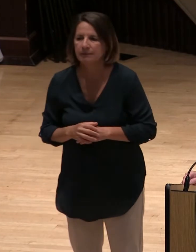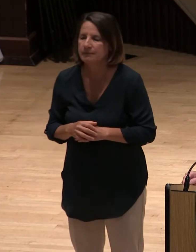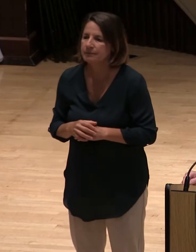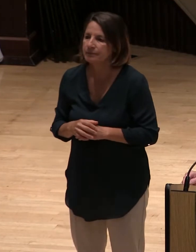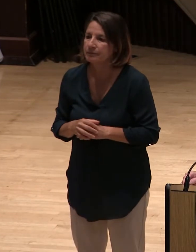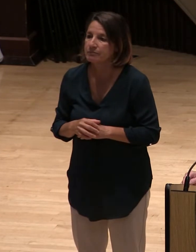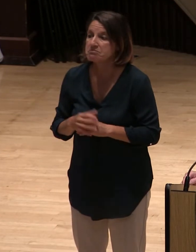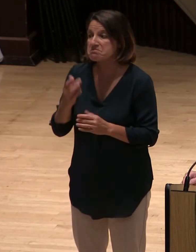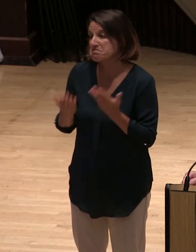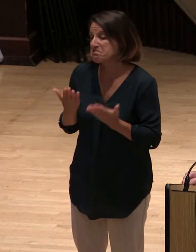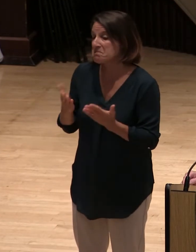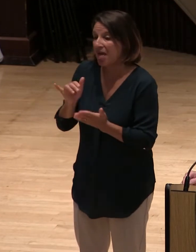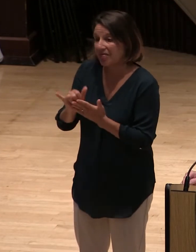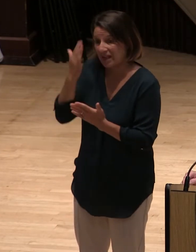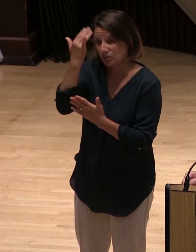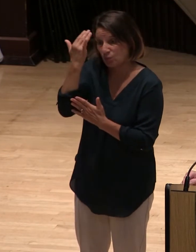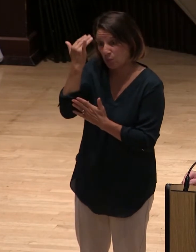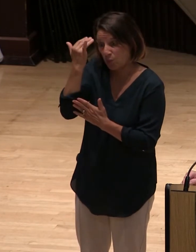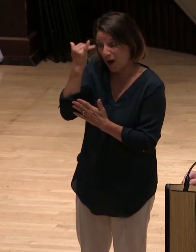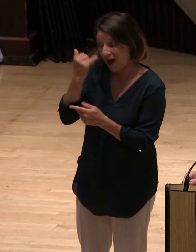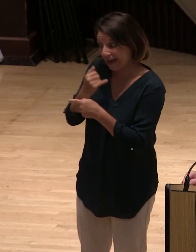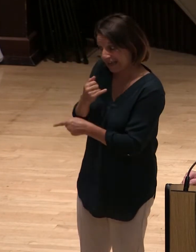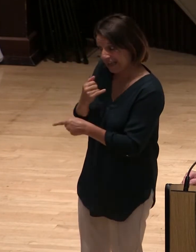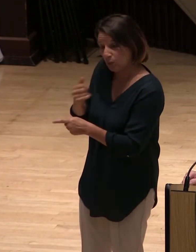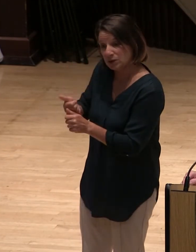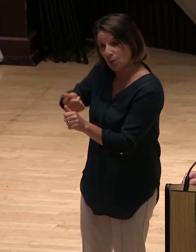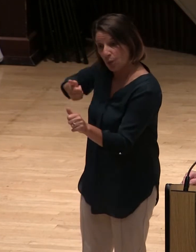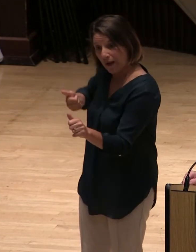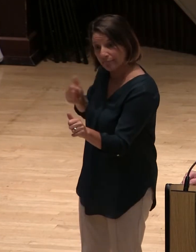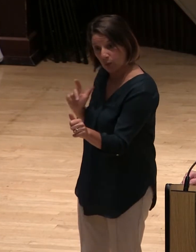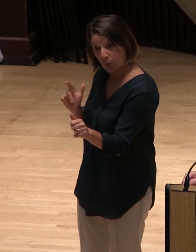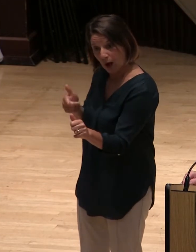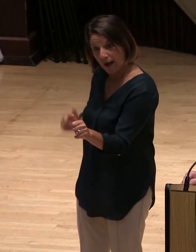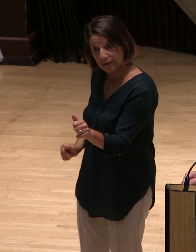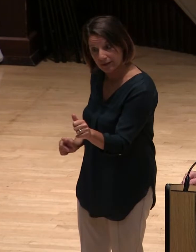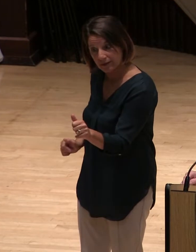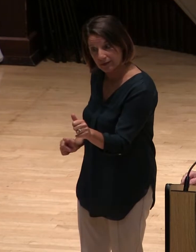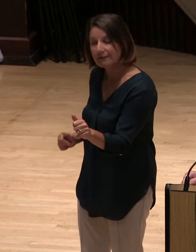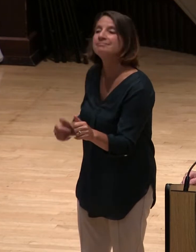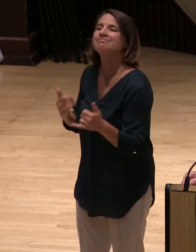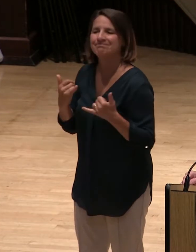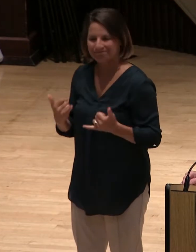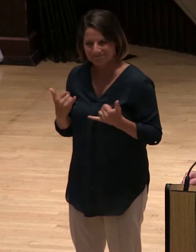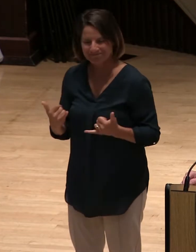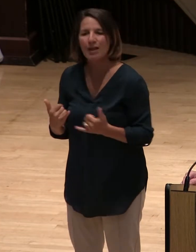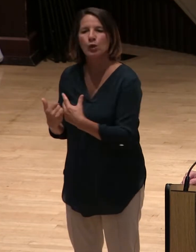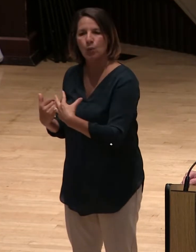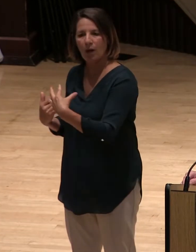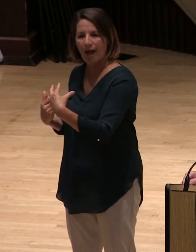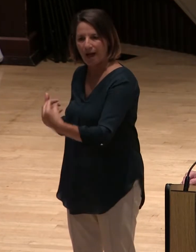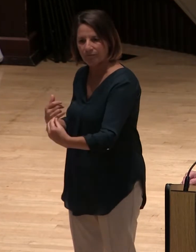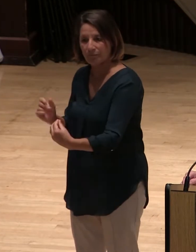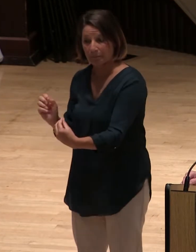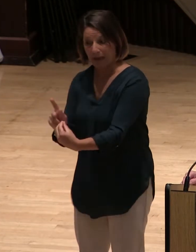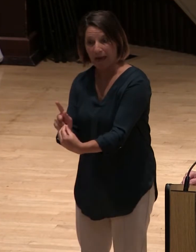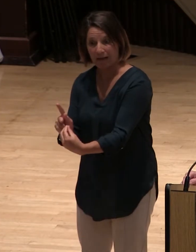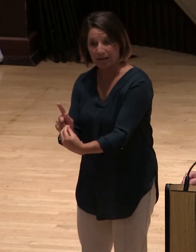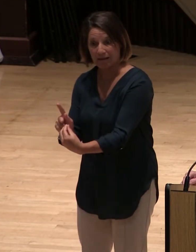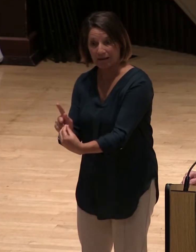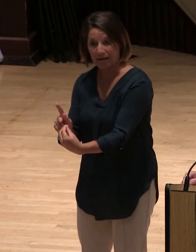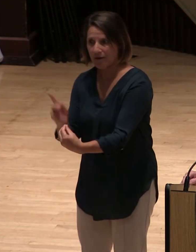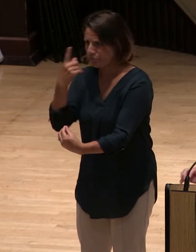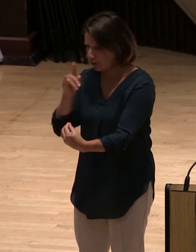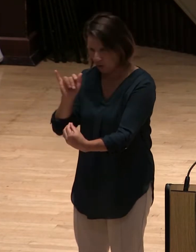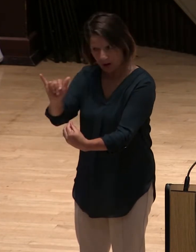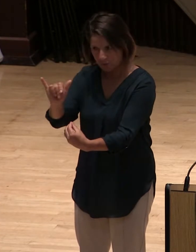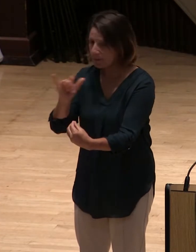Perhaps this is why he was away from you for a while, that you might have him back forever, no longer